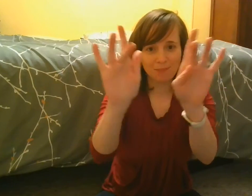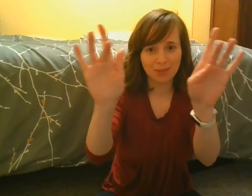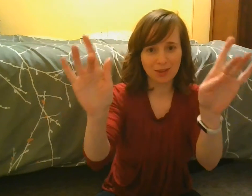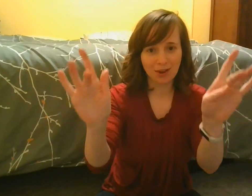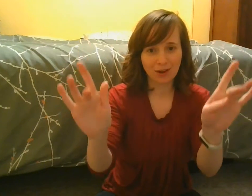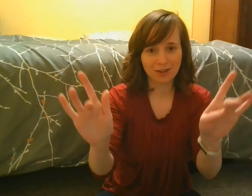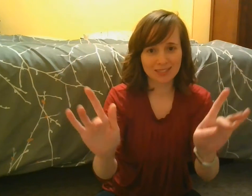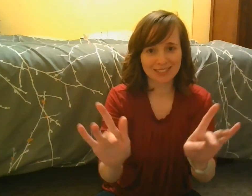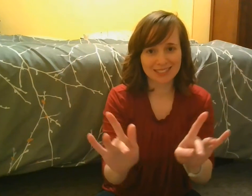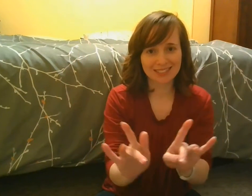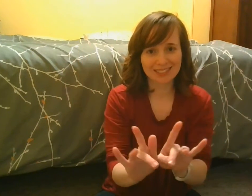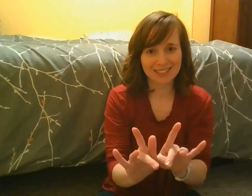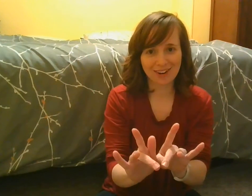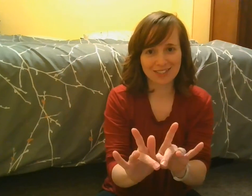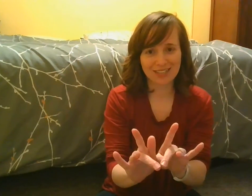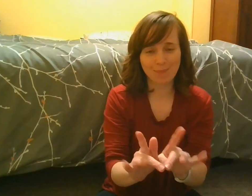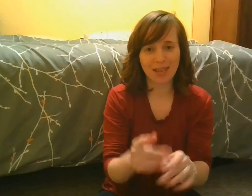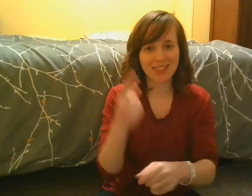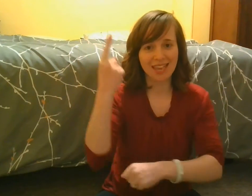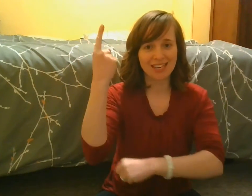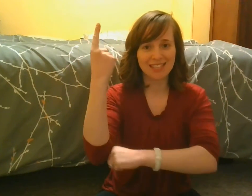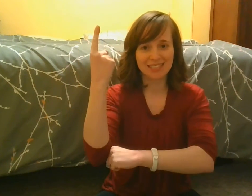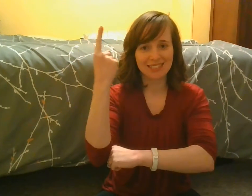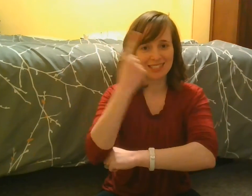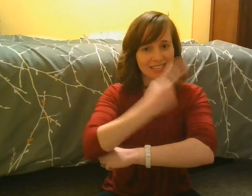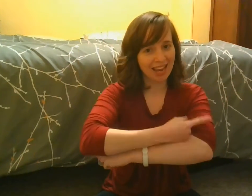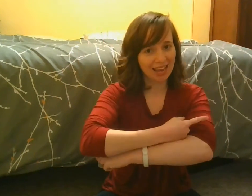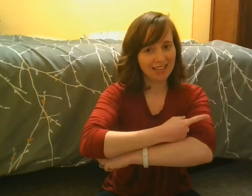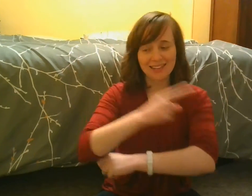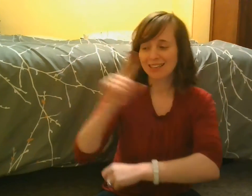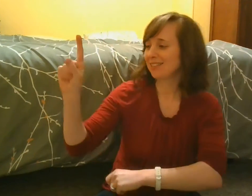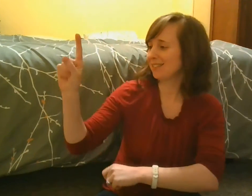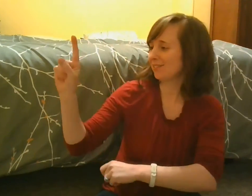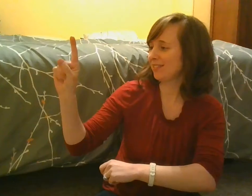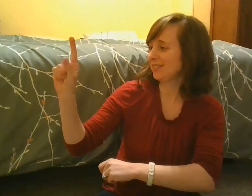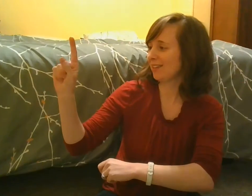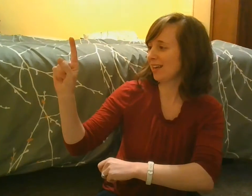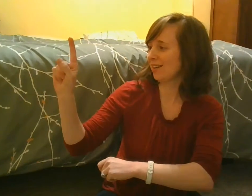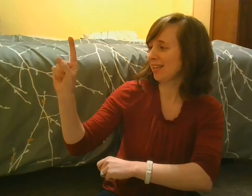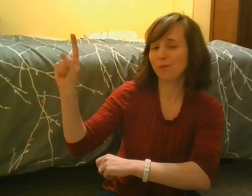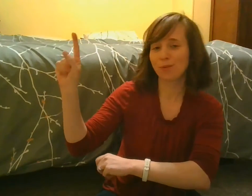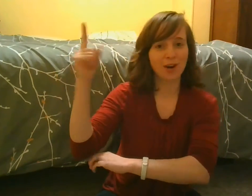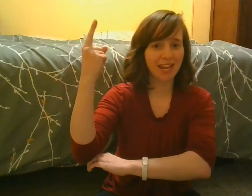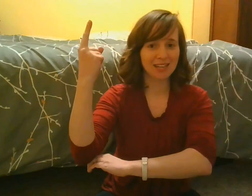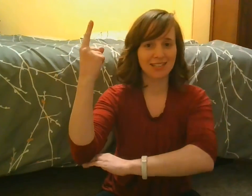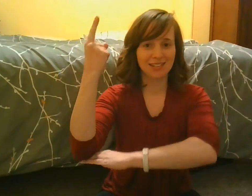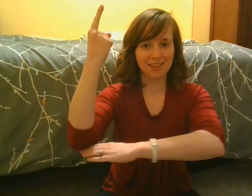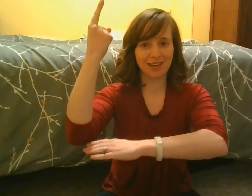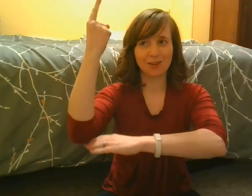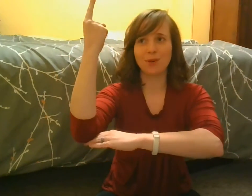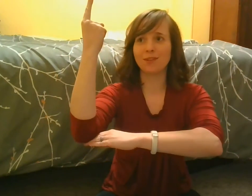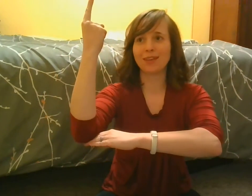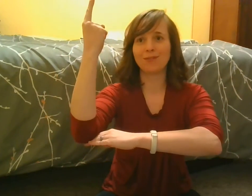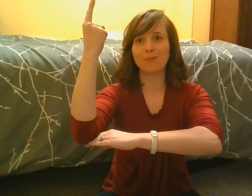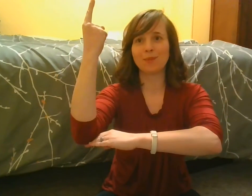the heart shape, and then this is day. So this, you kind of like have a one hand, and then you kind of bring it like from the